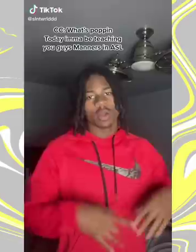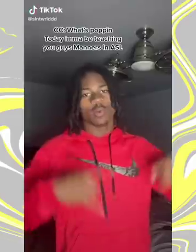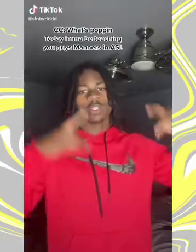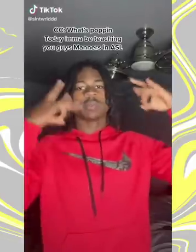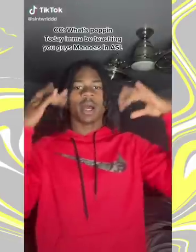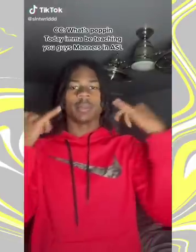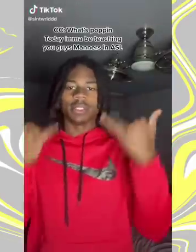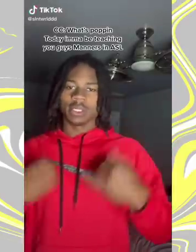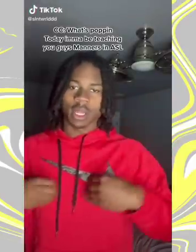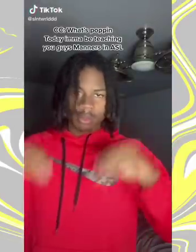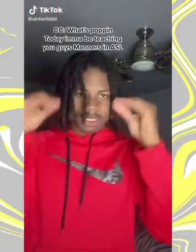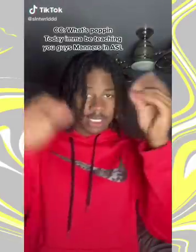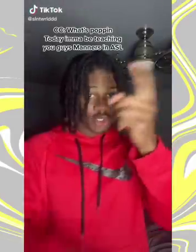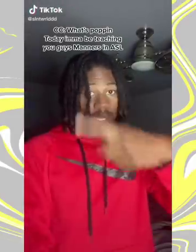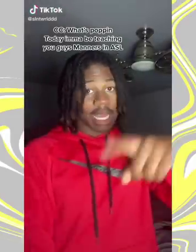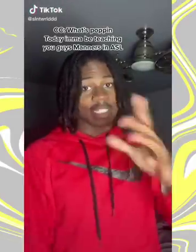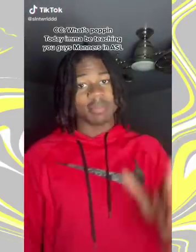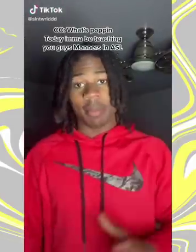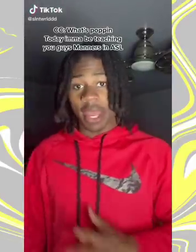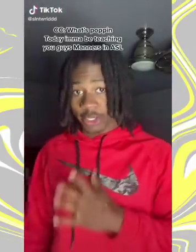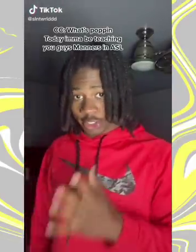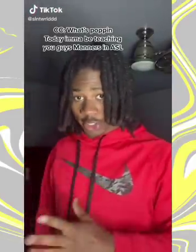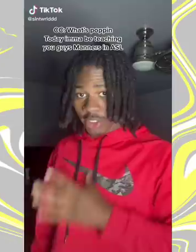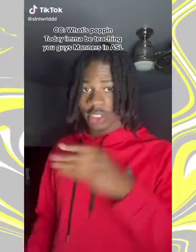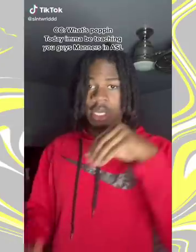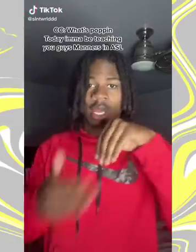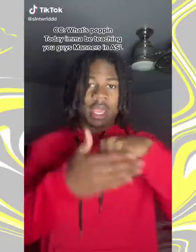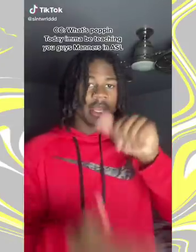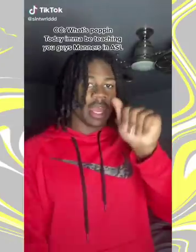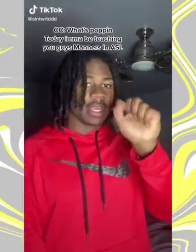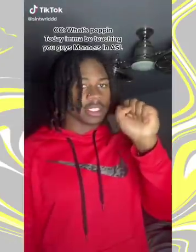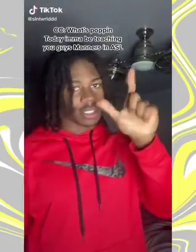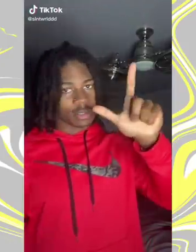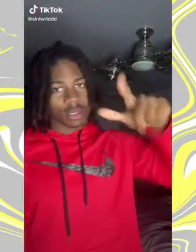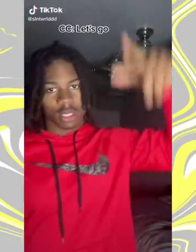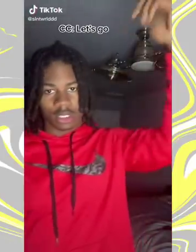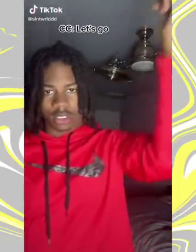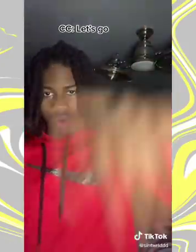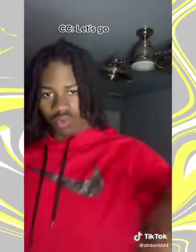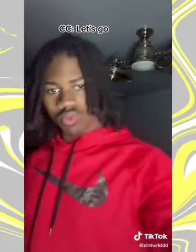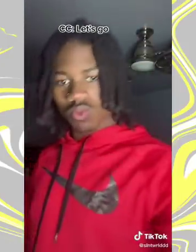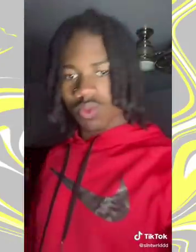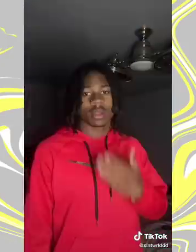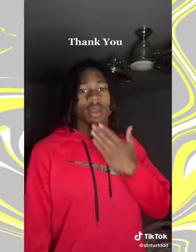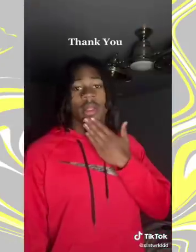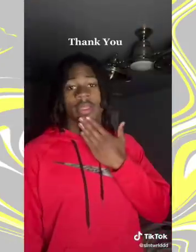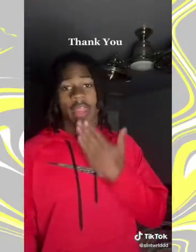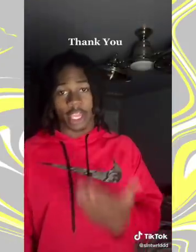What's popping? Today I'm gonna be teaching you guys manners in ASO. Let's go. Thank you.